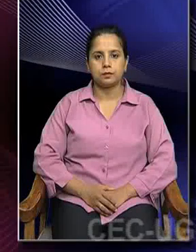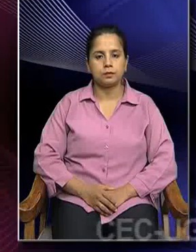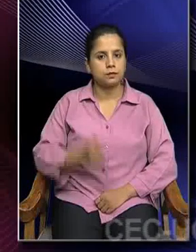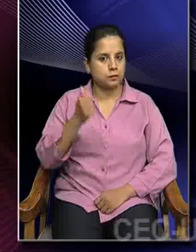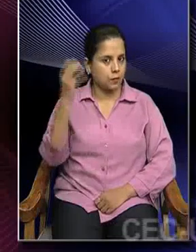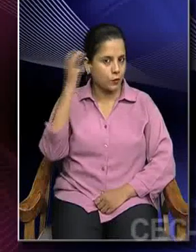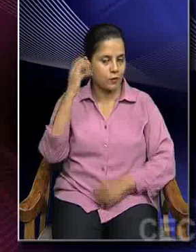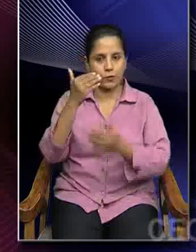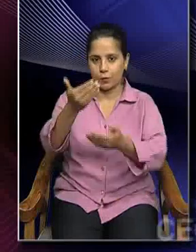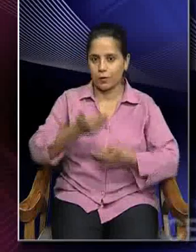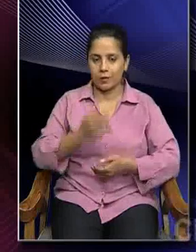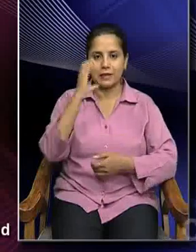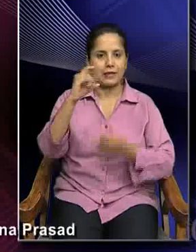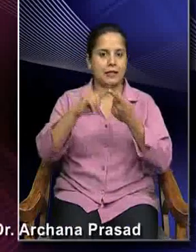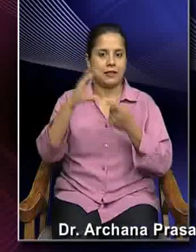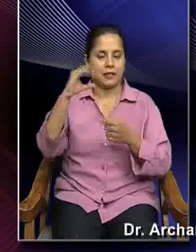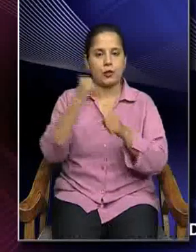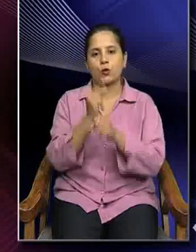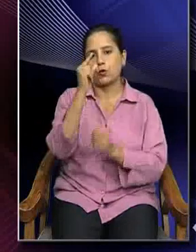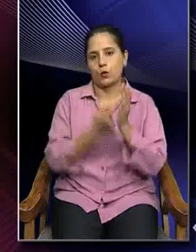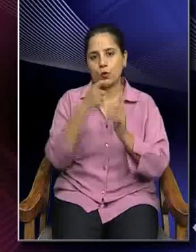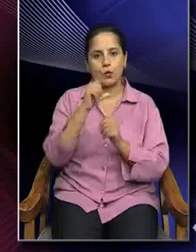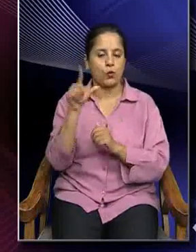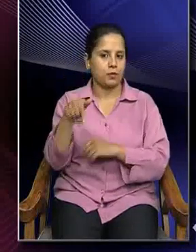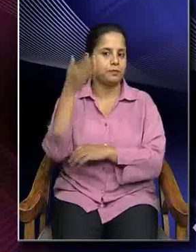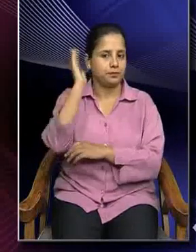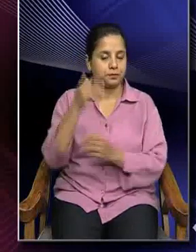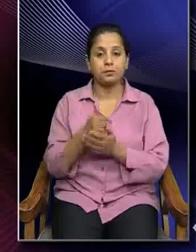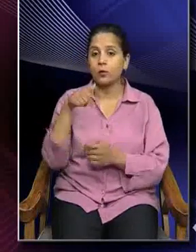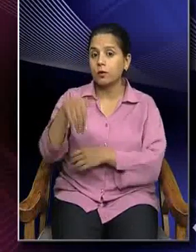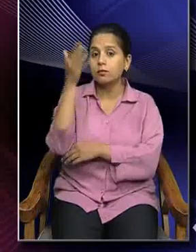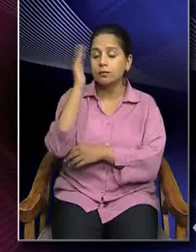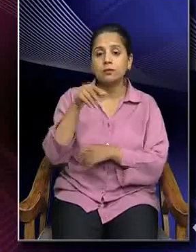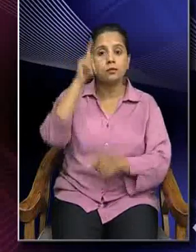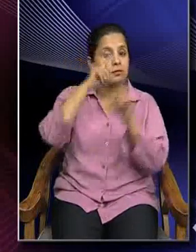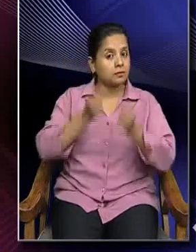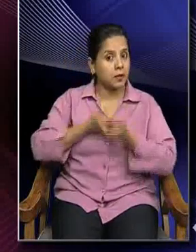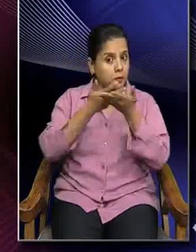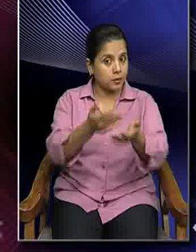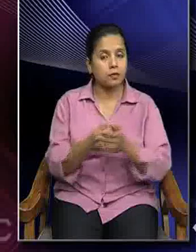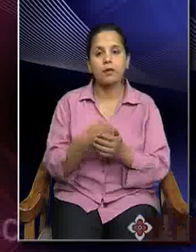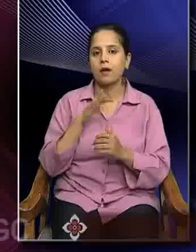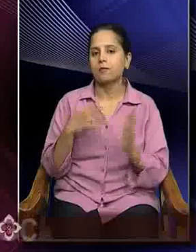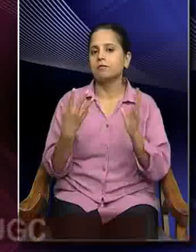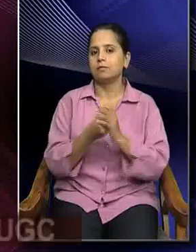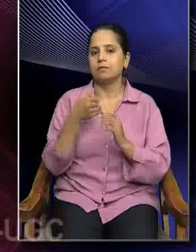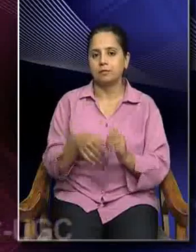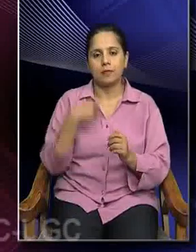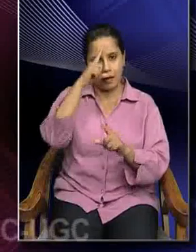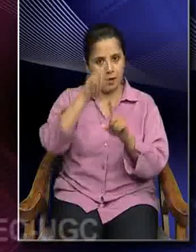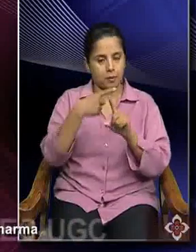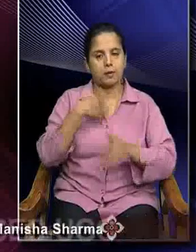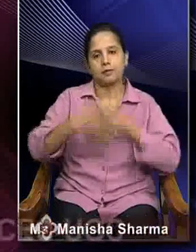Good afternoon and welcome to CEC Gurukul lecture. In today's lecture on symbolic expression, we have with us our expert,